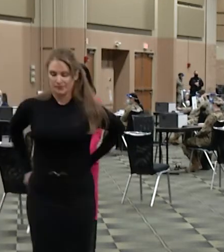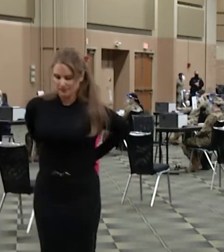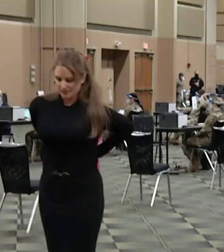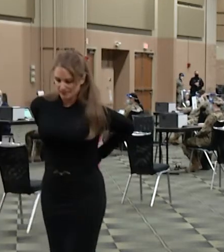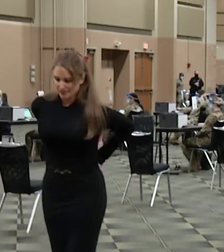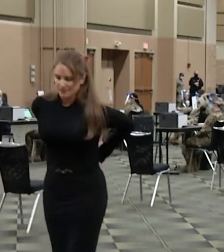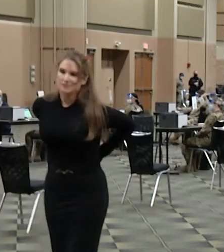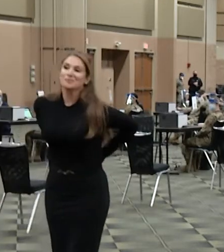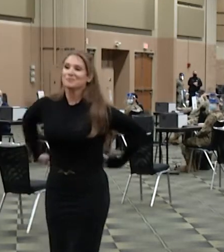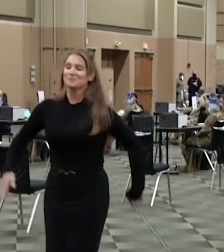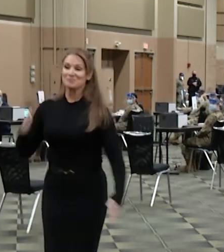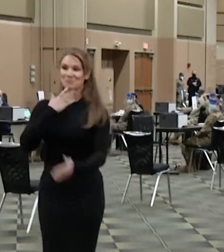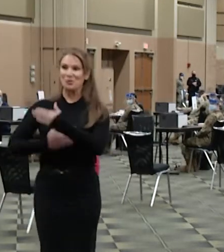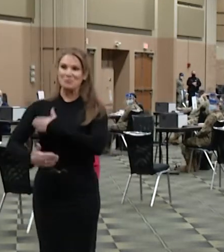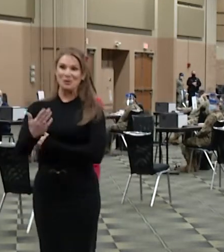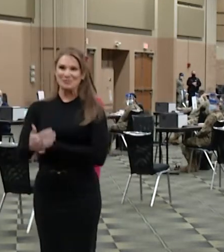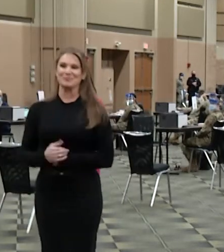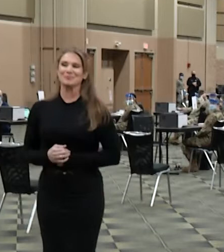Good morning.